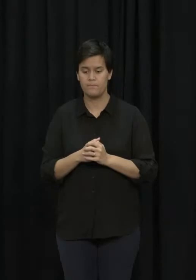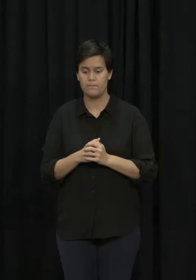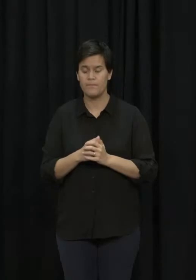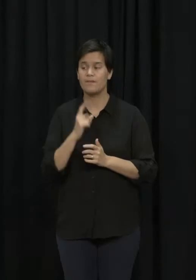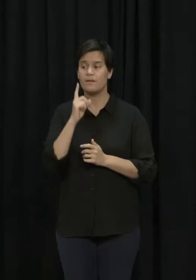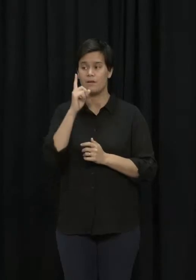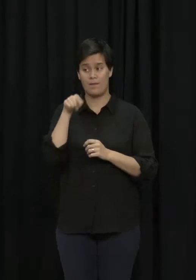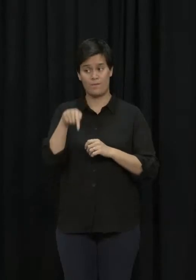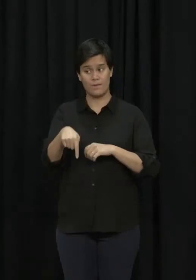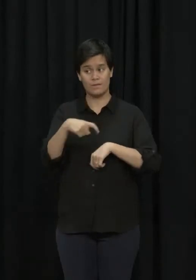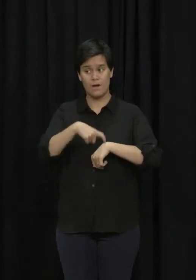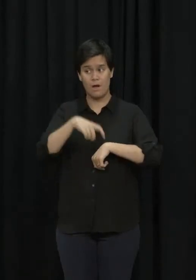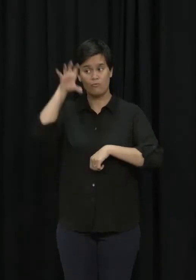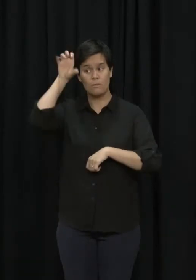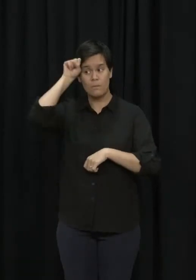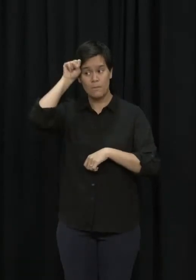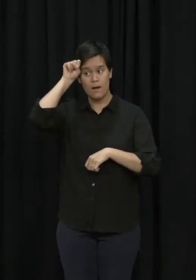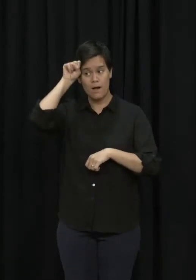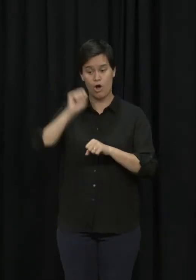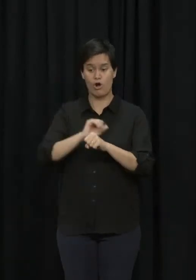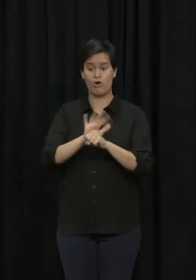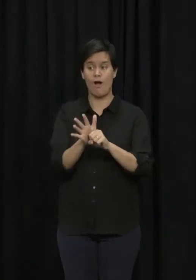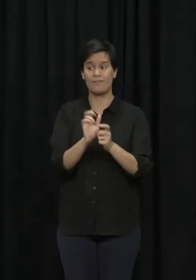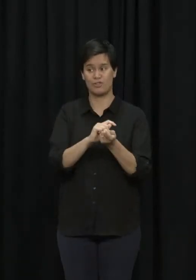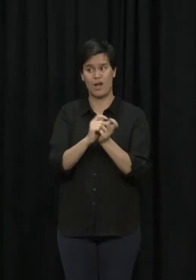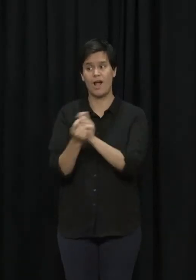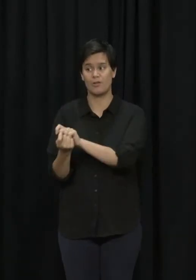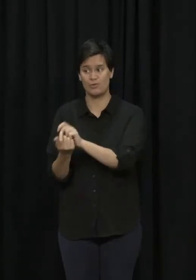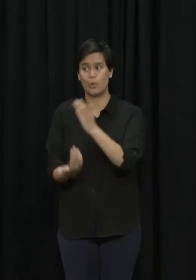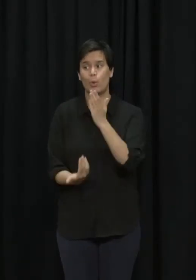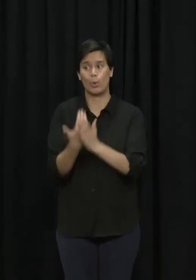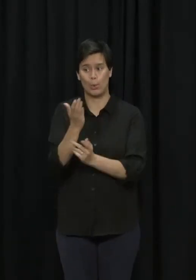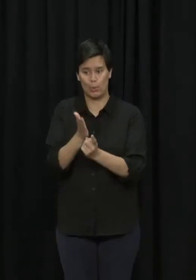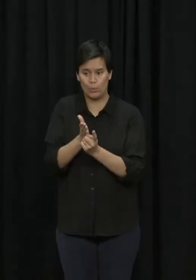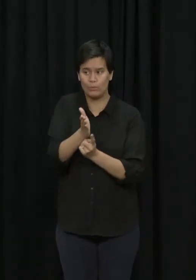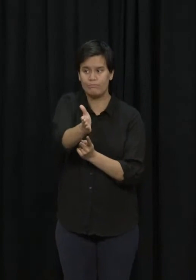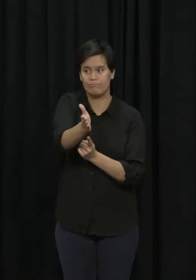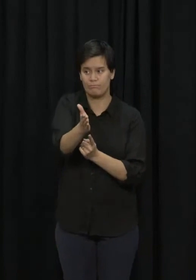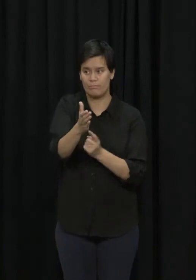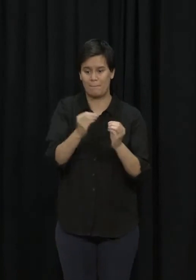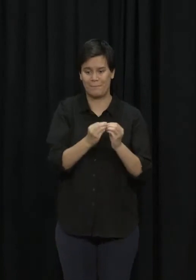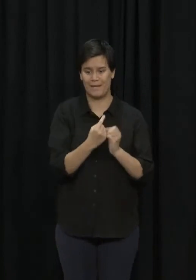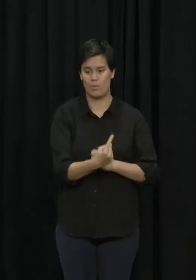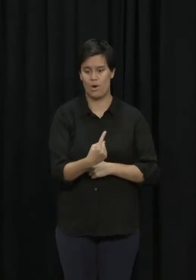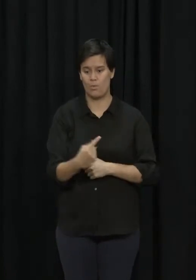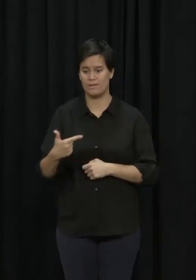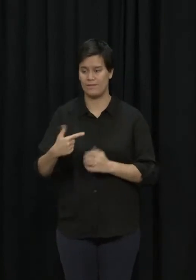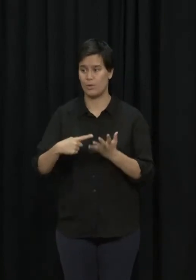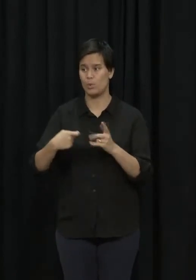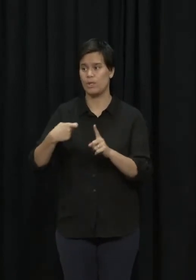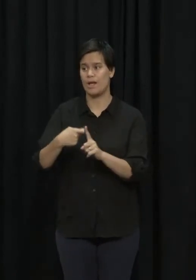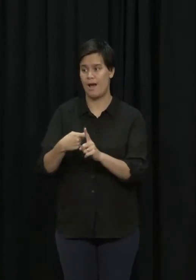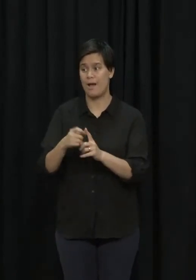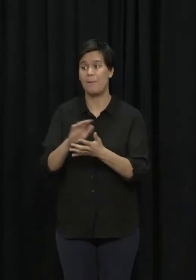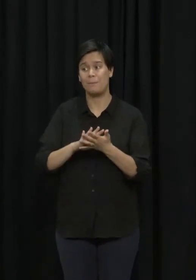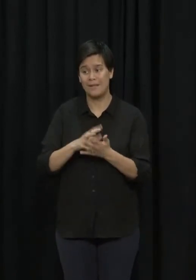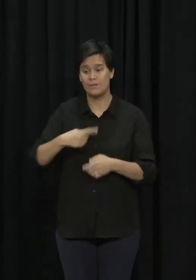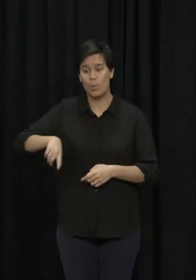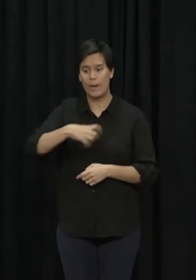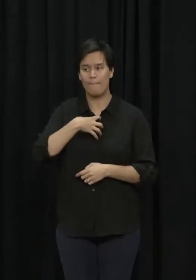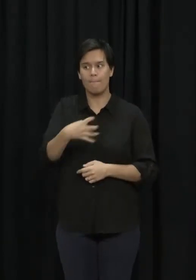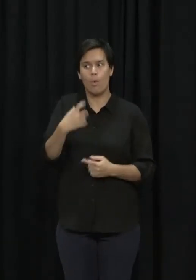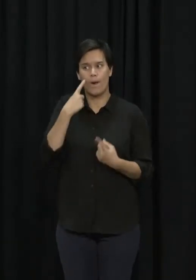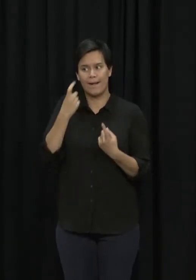different variant. So the only thing that we have changed is to be more cautious in the way that we have treated some casual